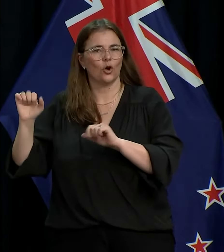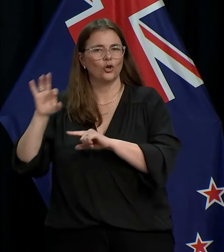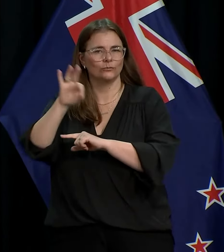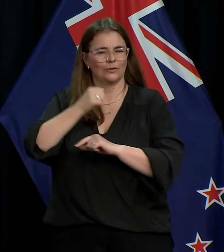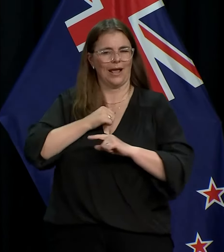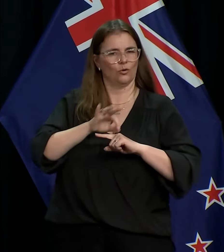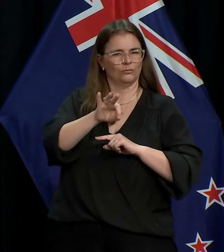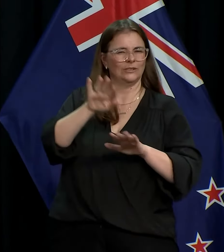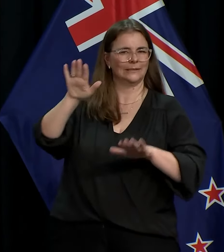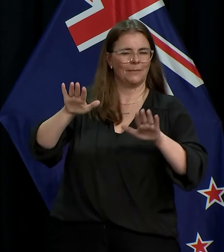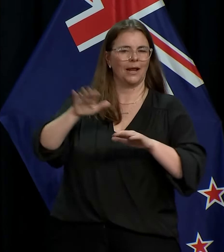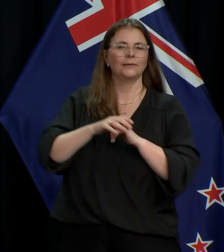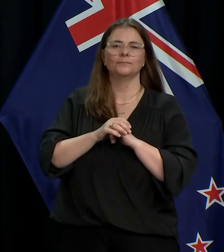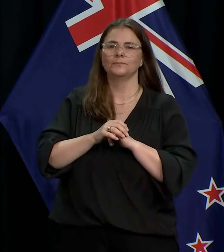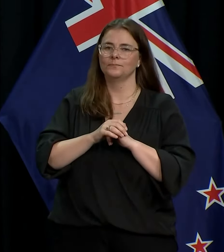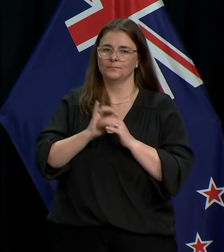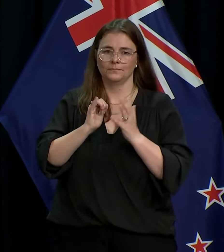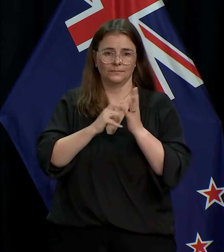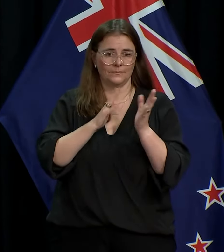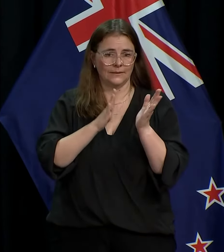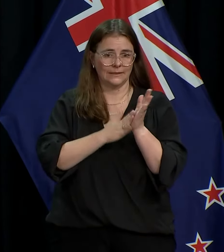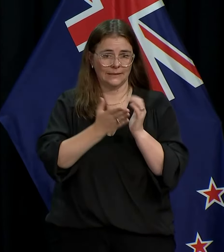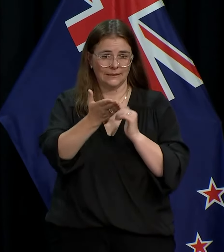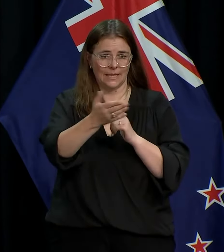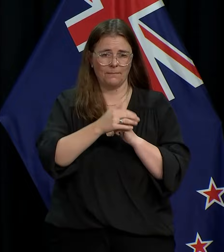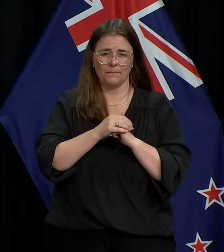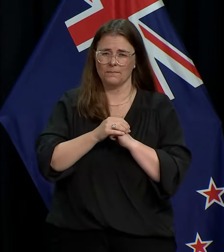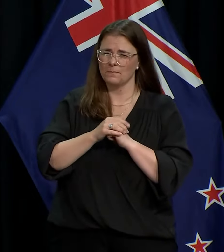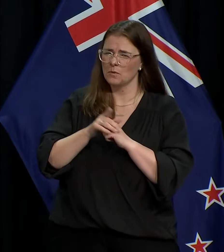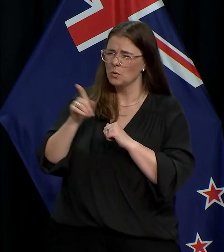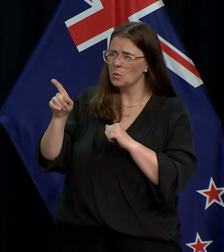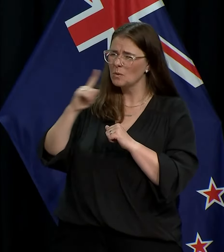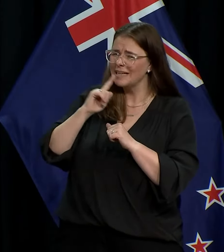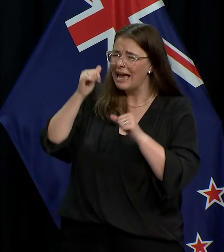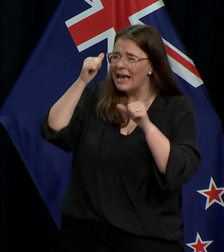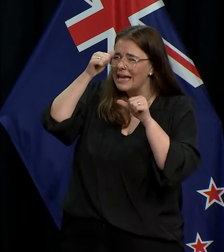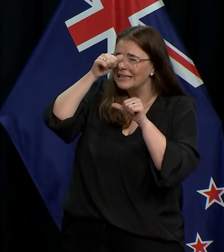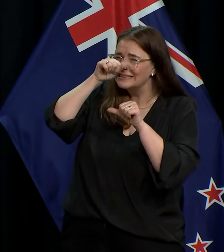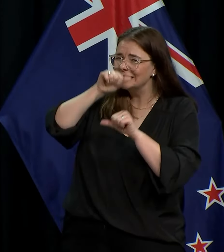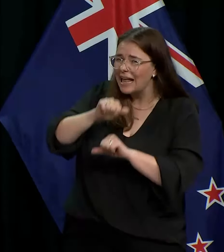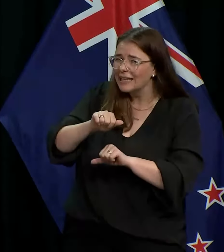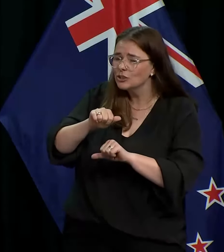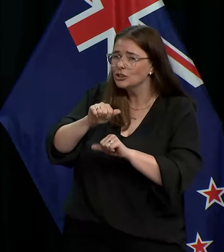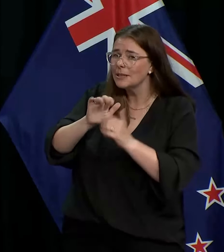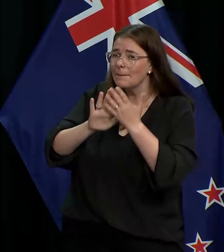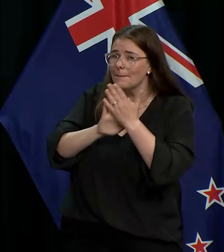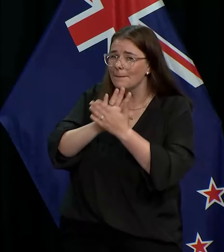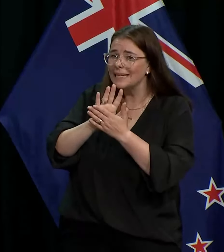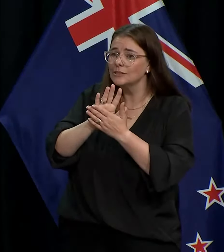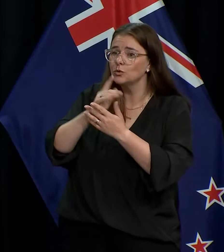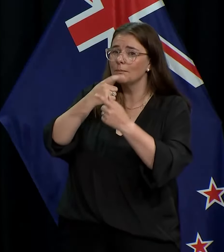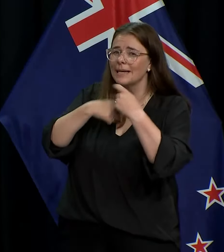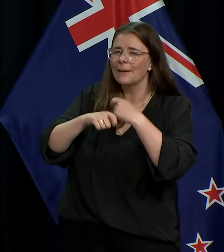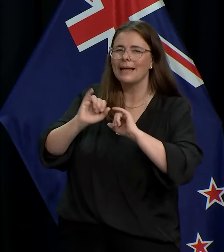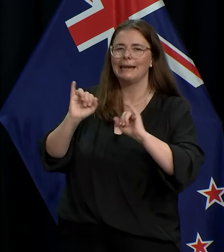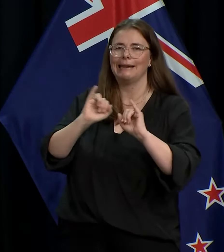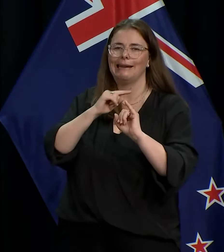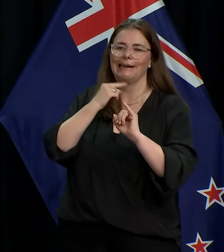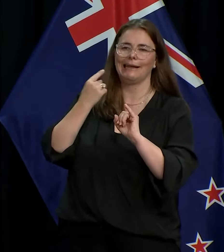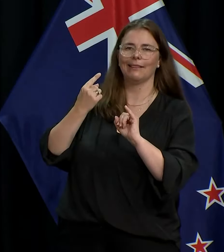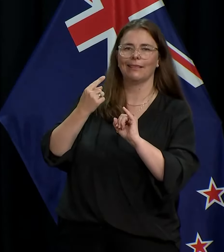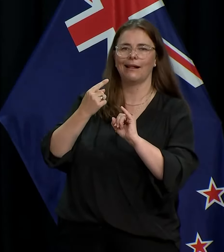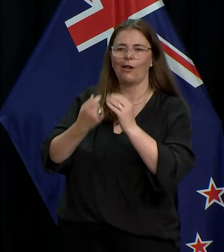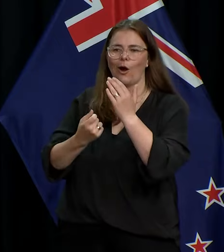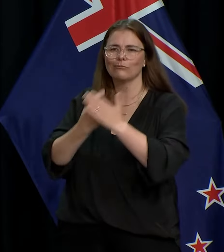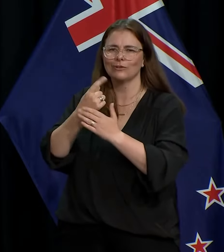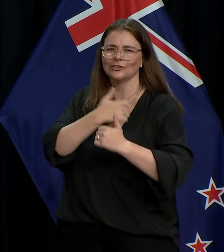contribution. So, Sam. So this intelligence, could that be used to inform lethal operations on the ground? And if so, how